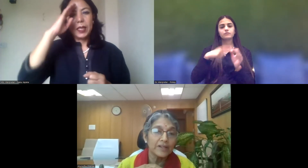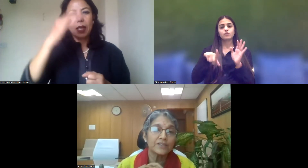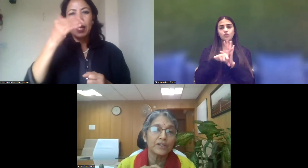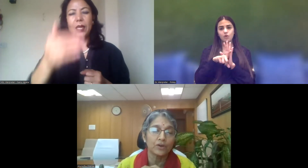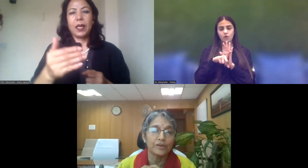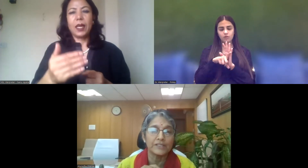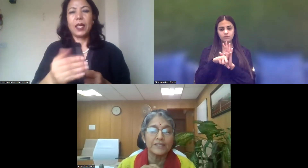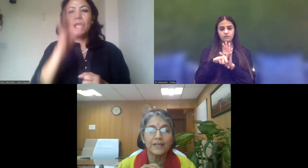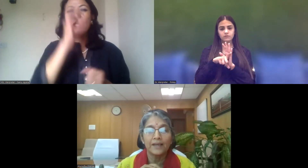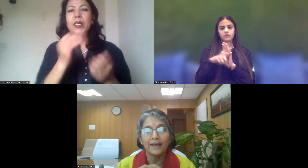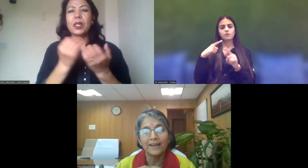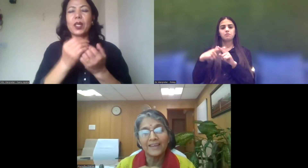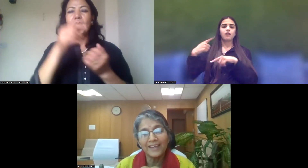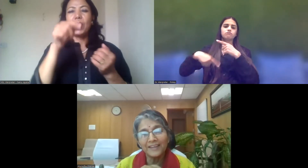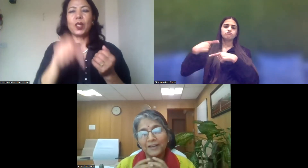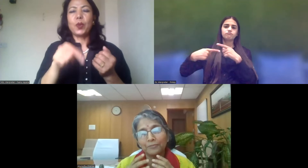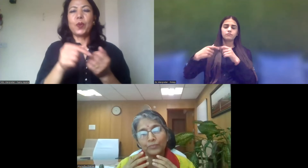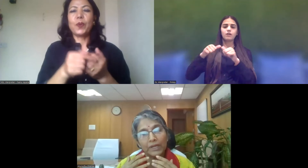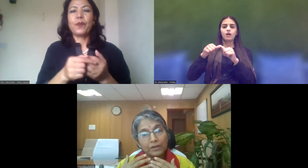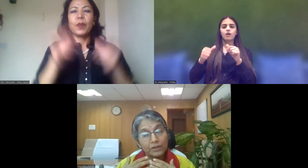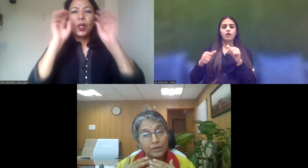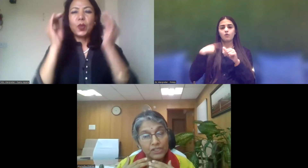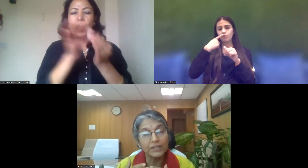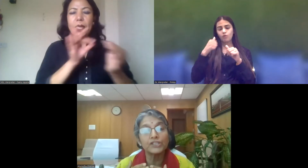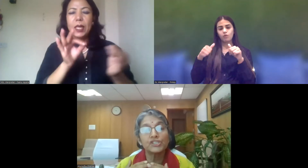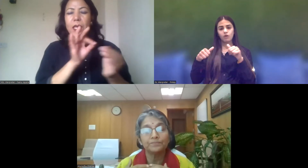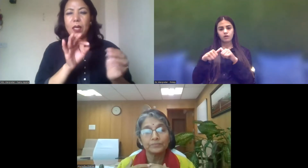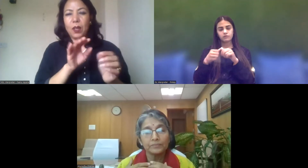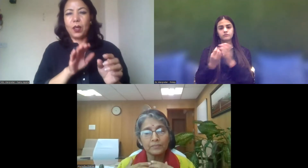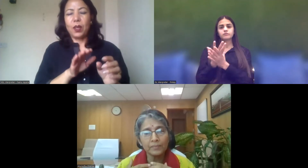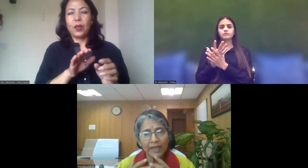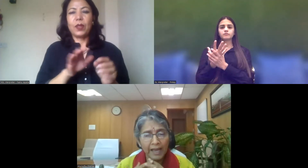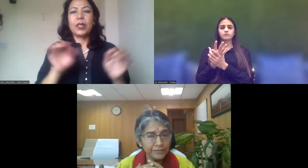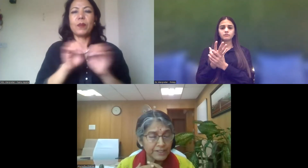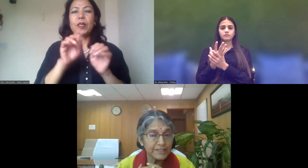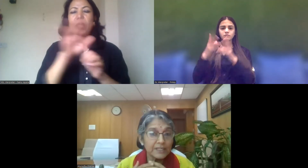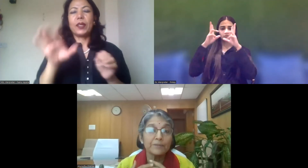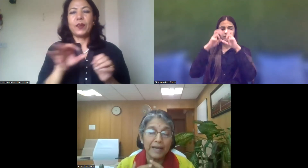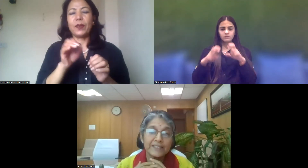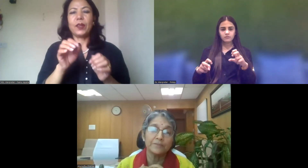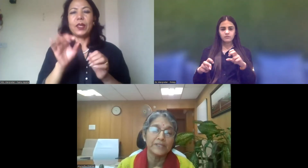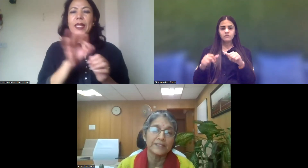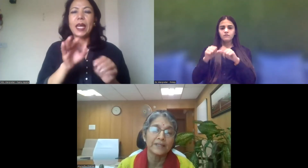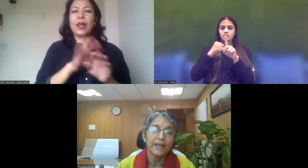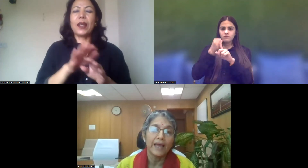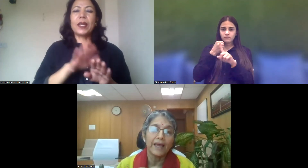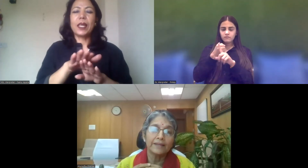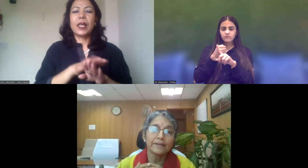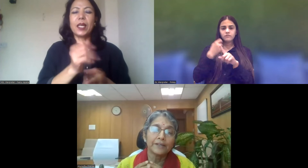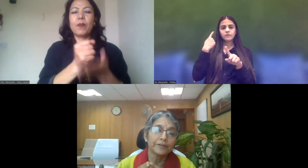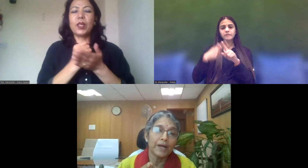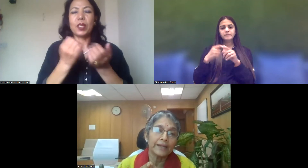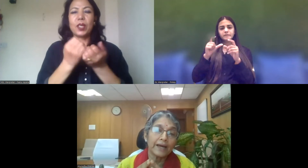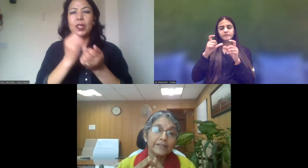the regulatory authorities in research, advocacy, capacity building,